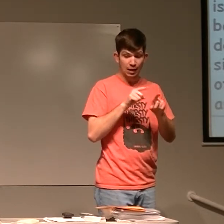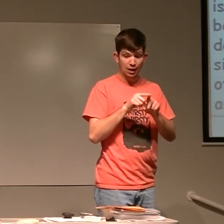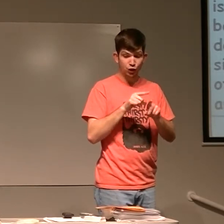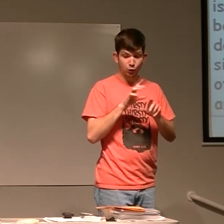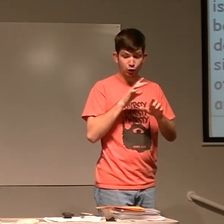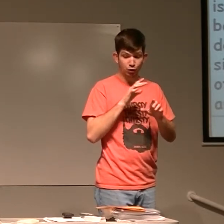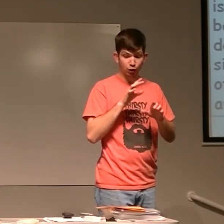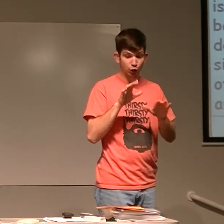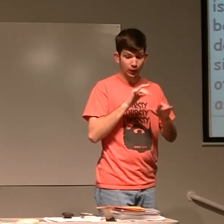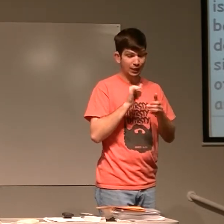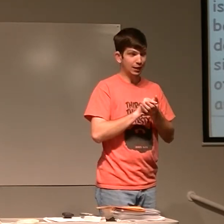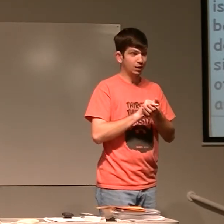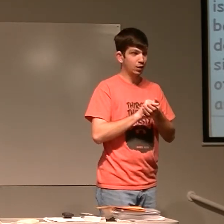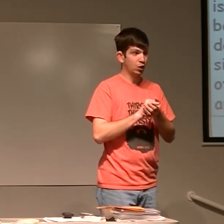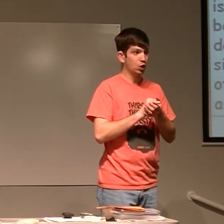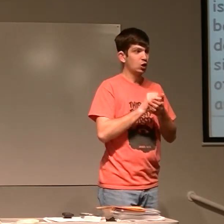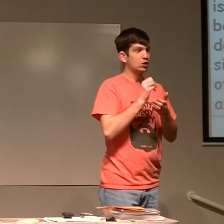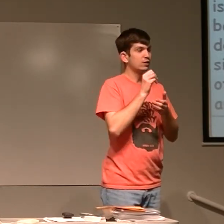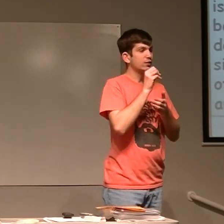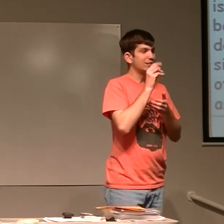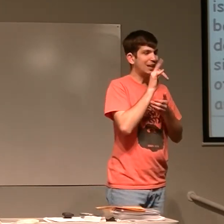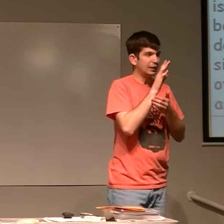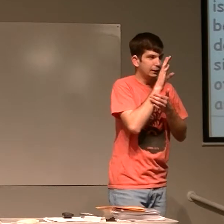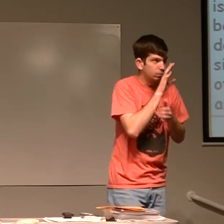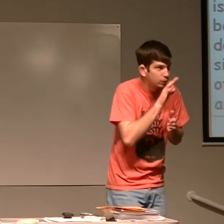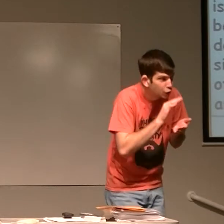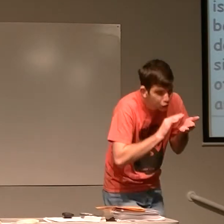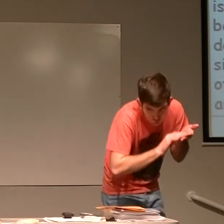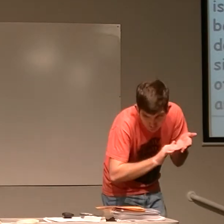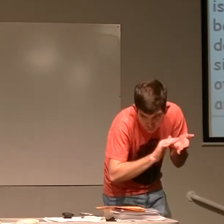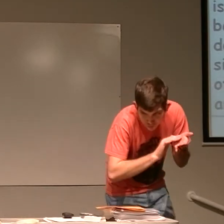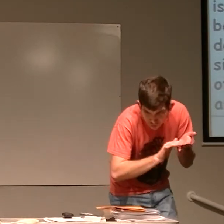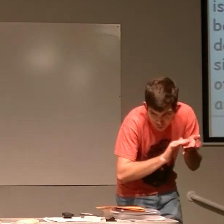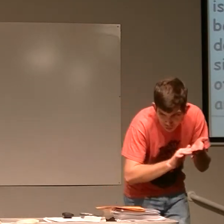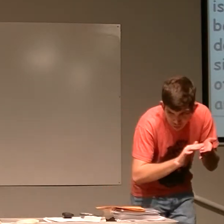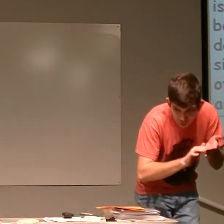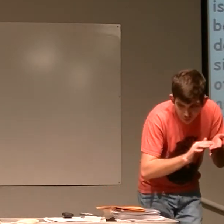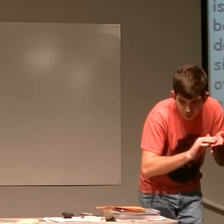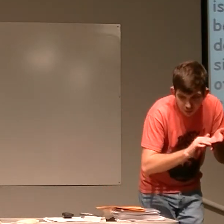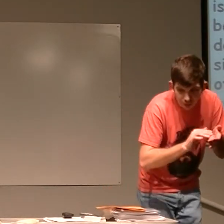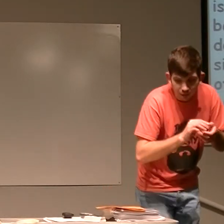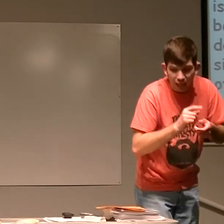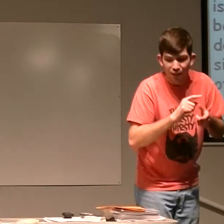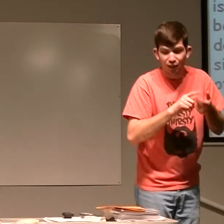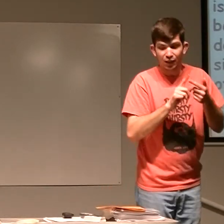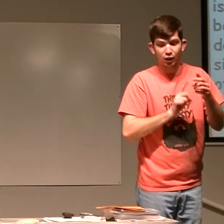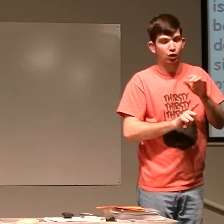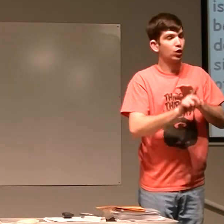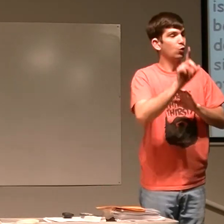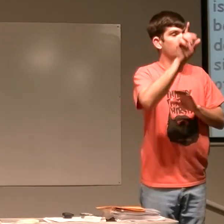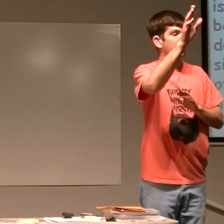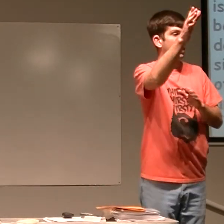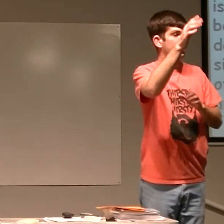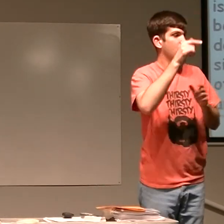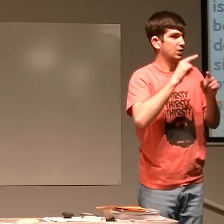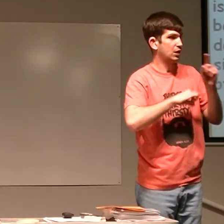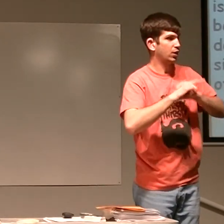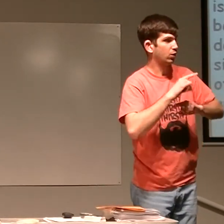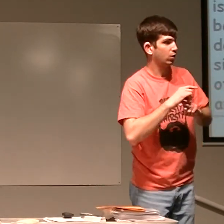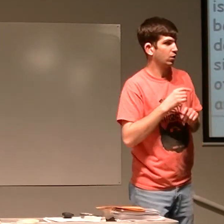As you're doing that, lightly, excuse me, and then go past the signer.